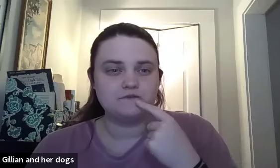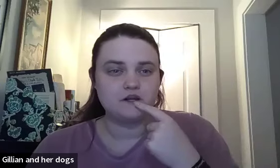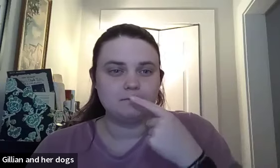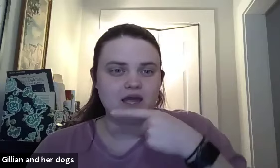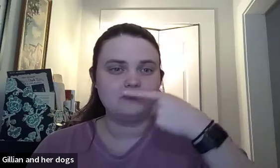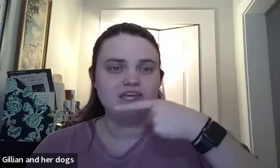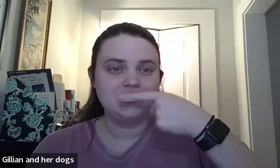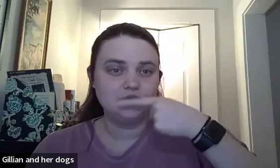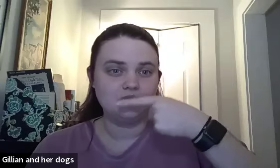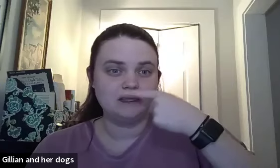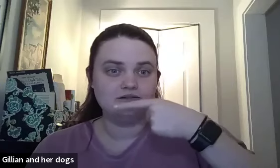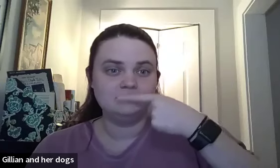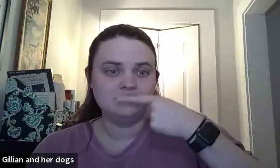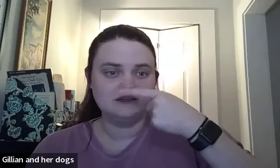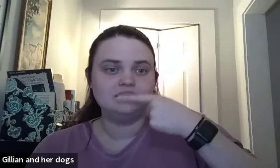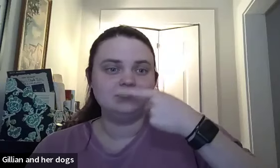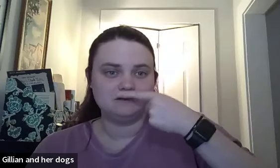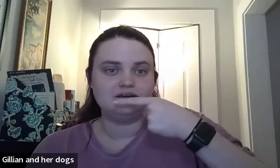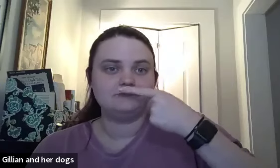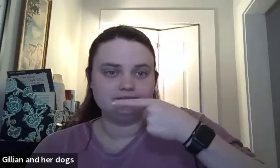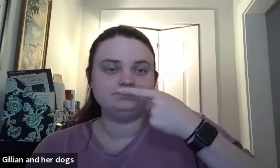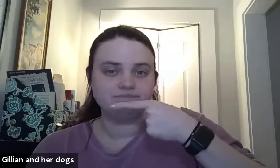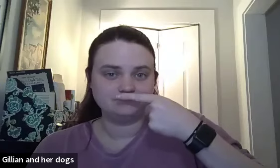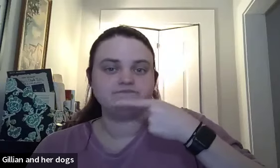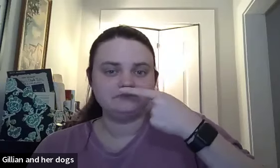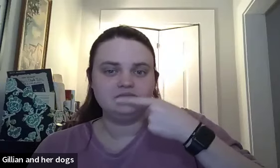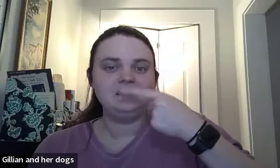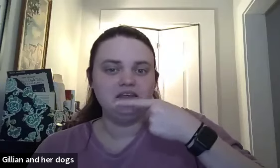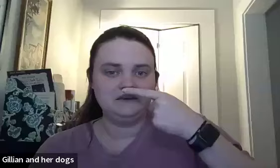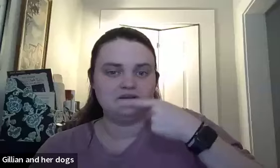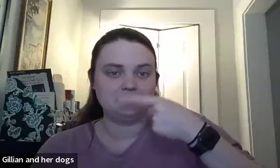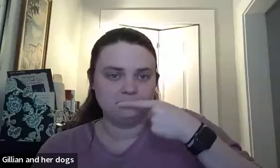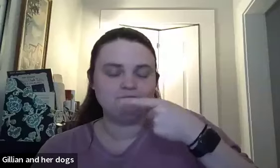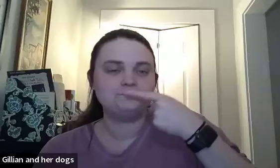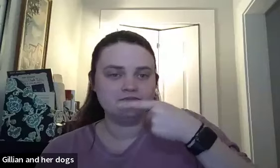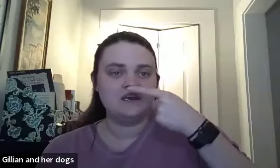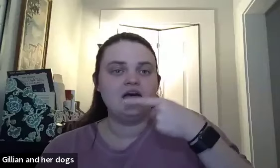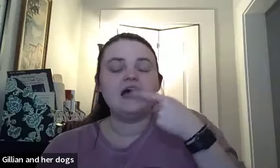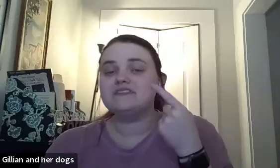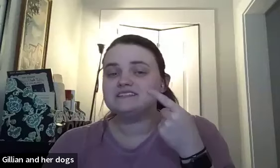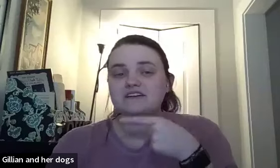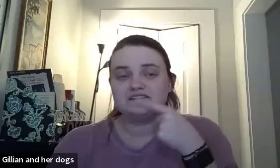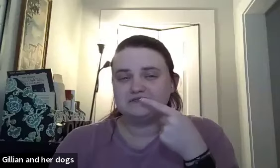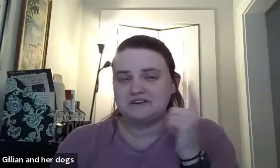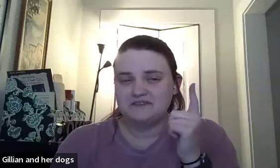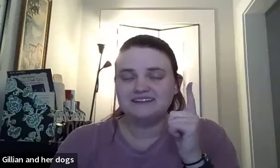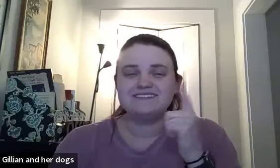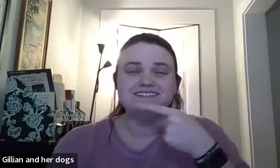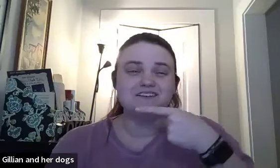in front of your mouth. Hearing, hearing, hearing. And this is also fun fact, this is